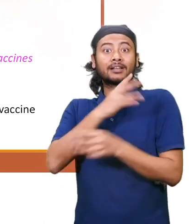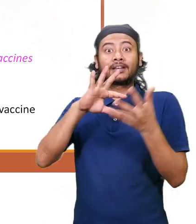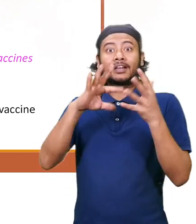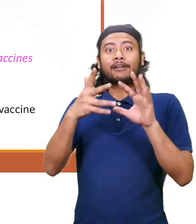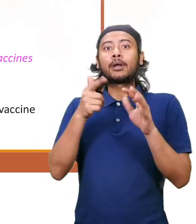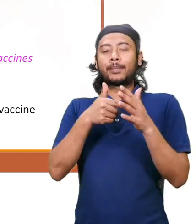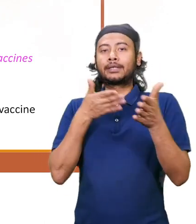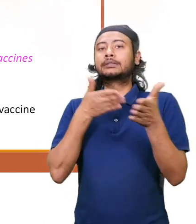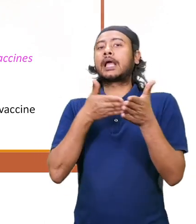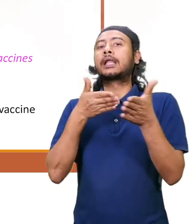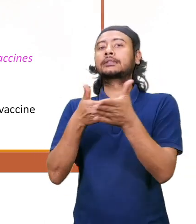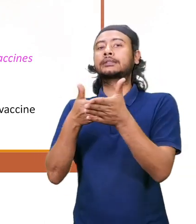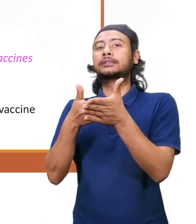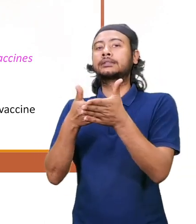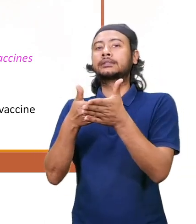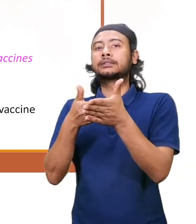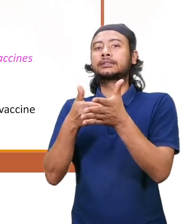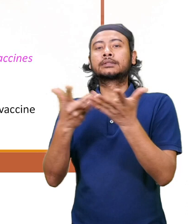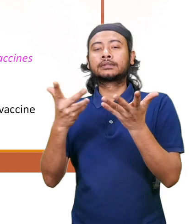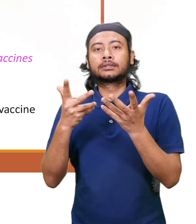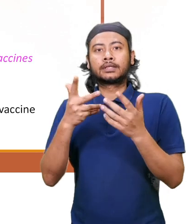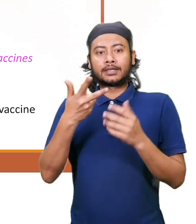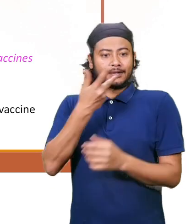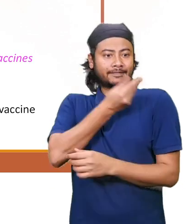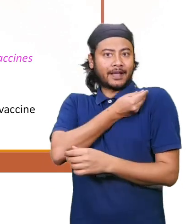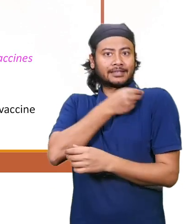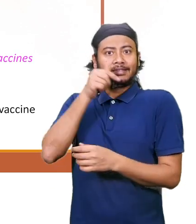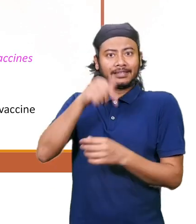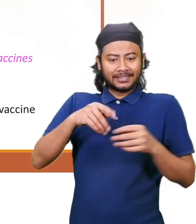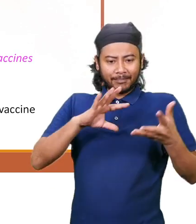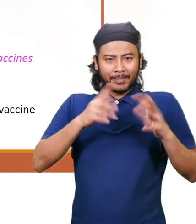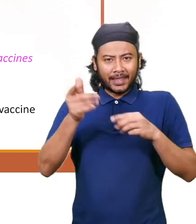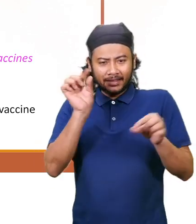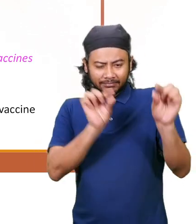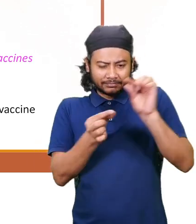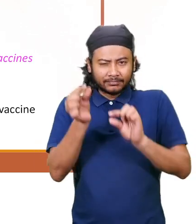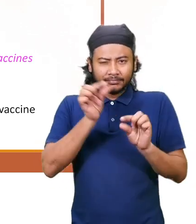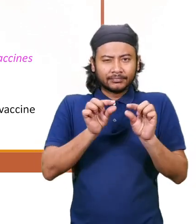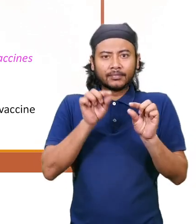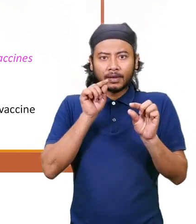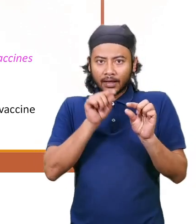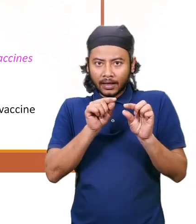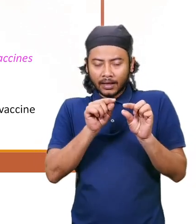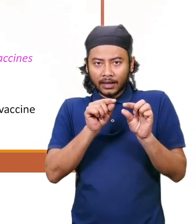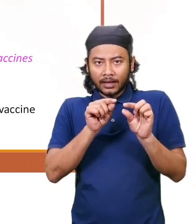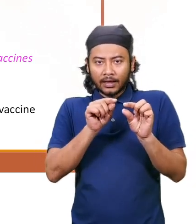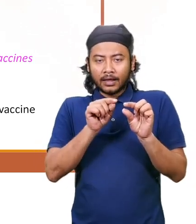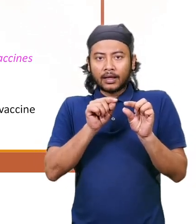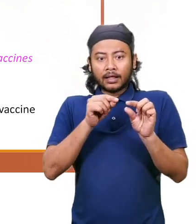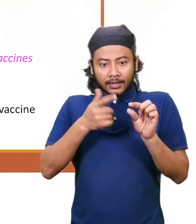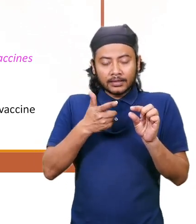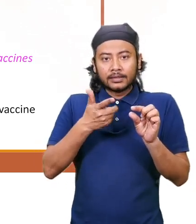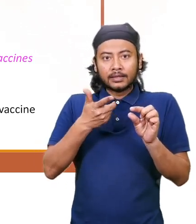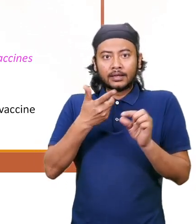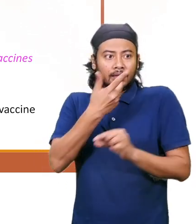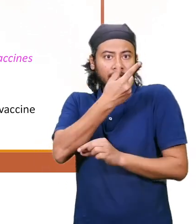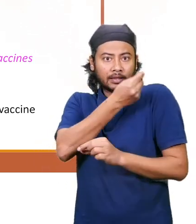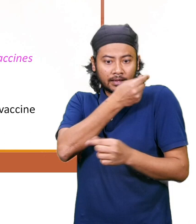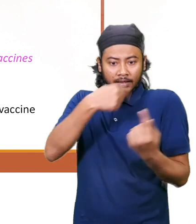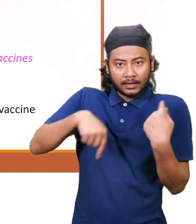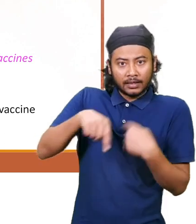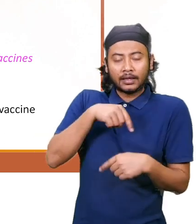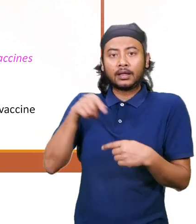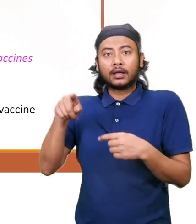of viruses can complicate this vaccine development, because depending on how these vaccines